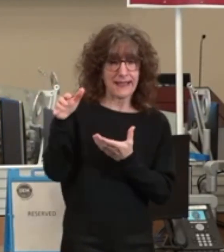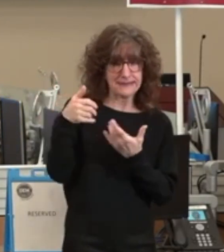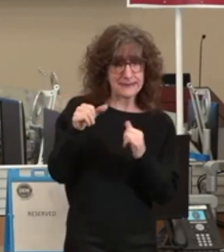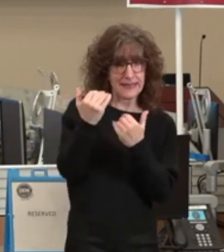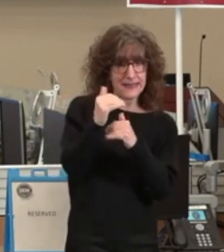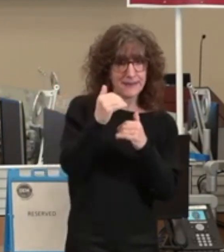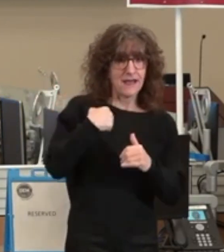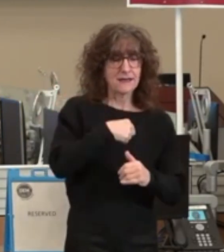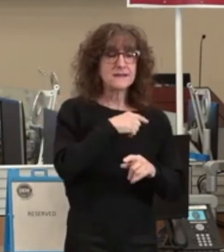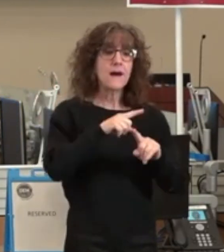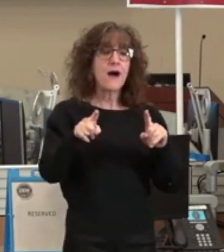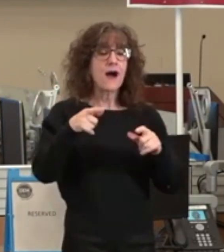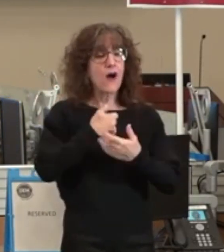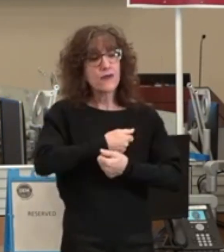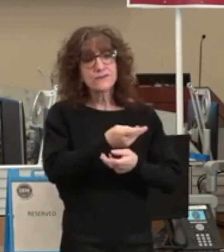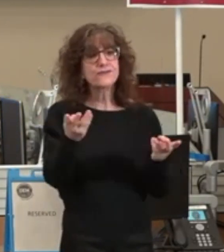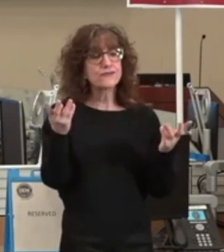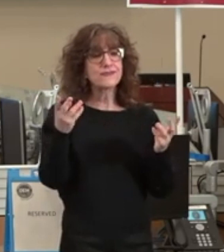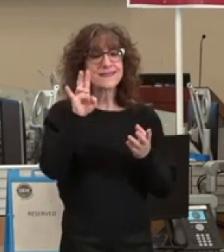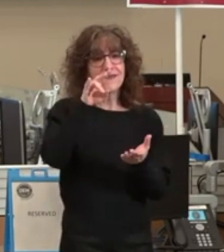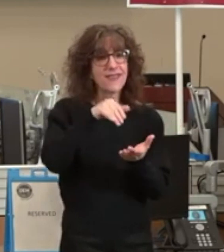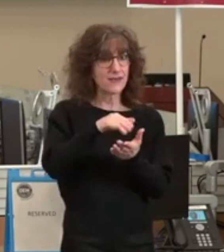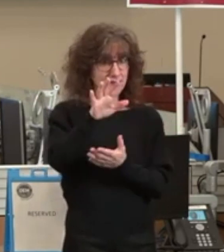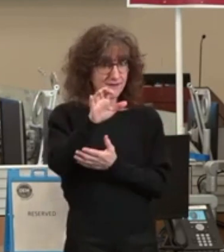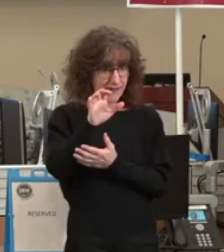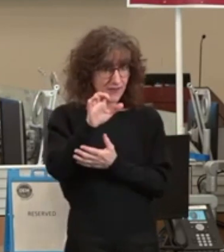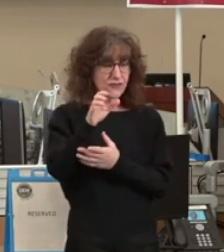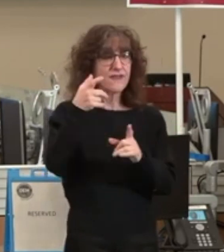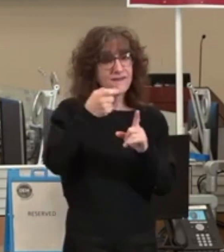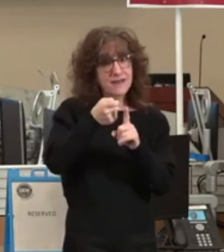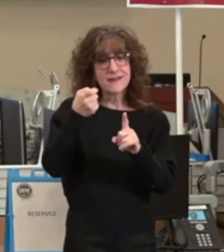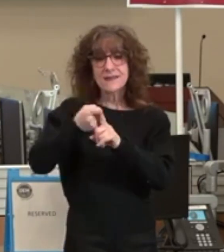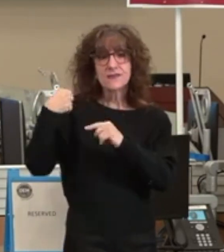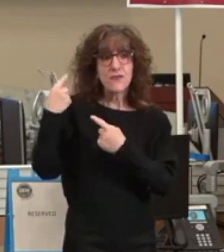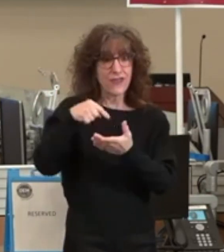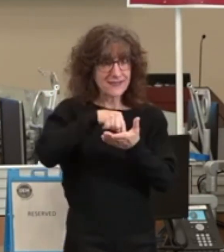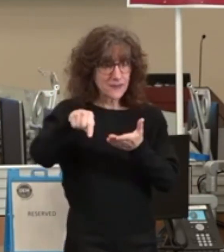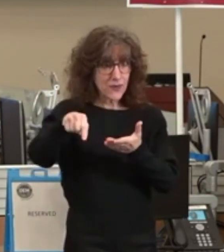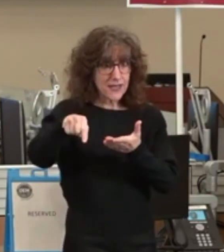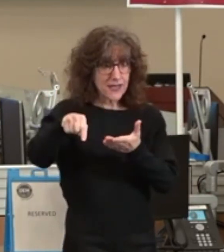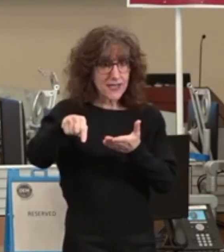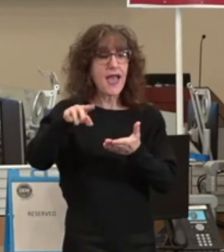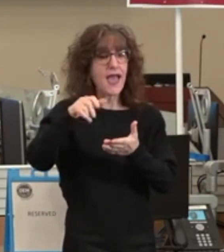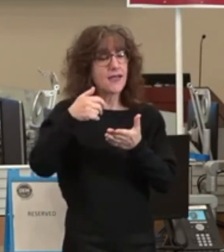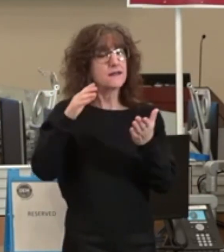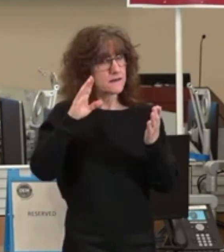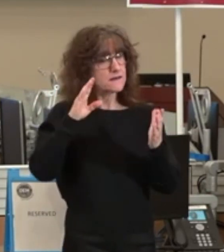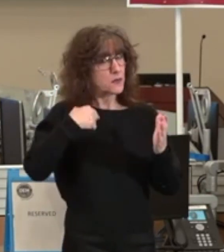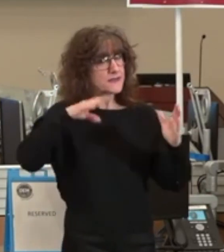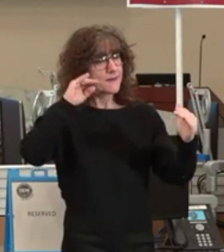limiting factor, we have already administered nearly 7,500 vaccinations so far this week and are on track to set